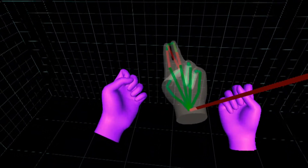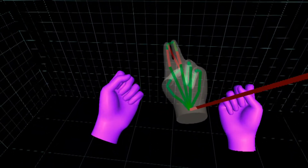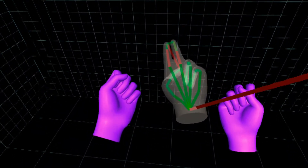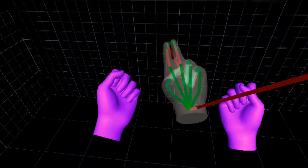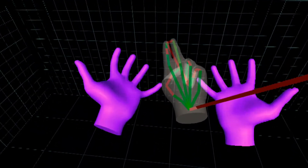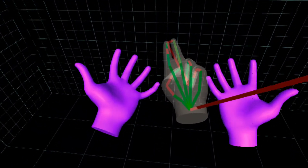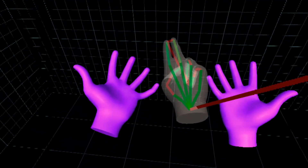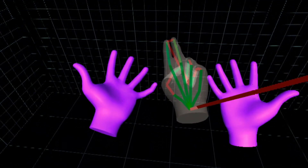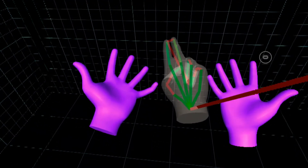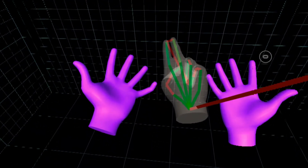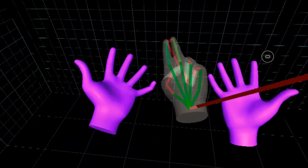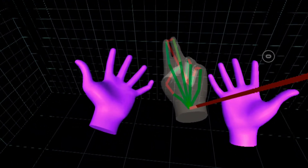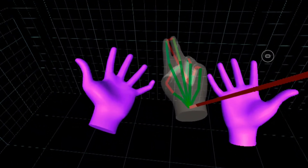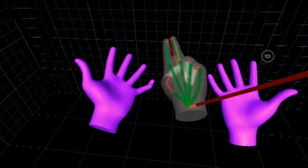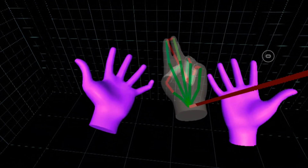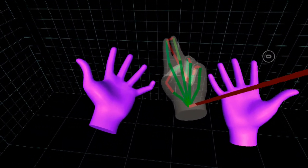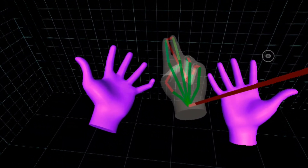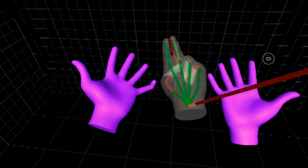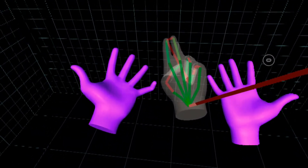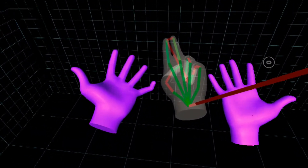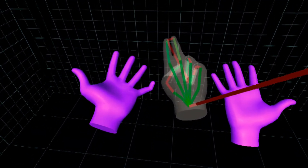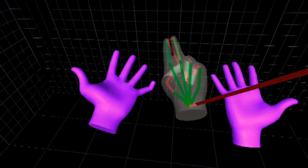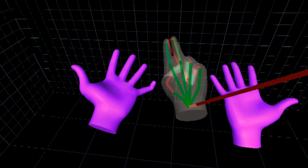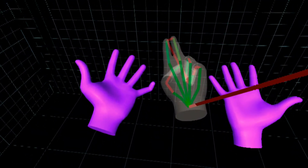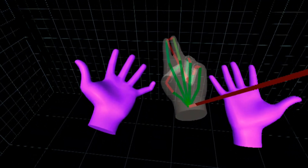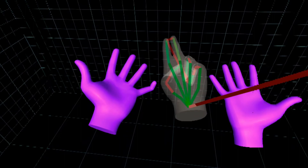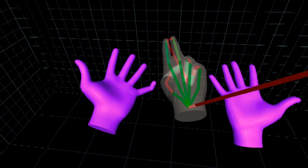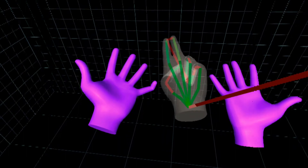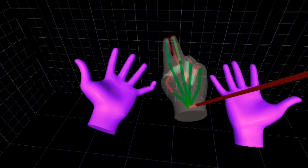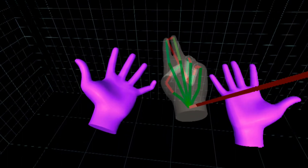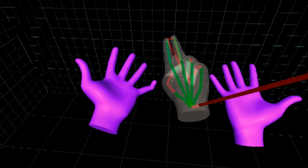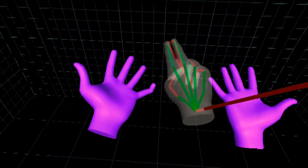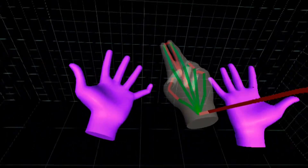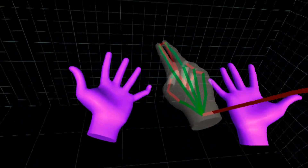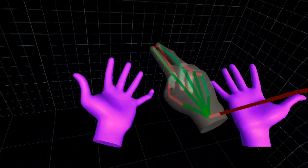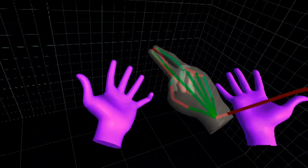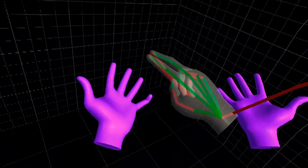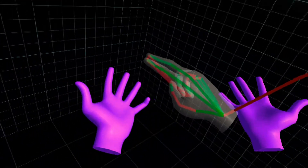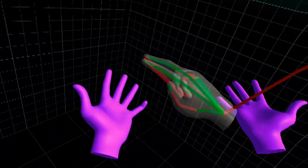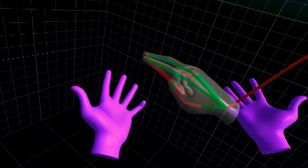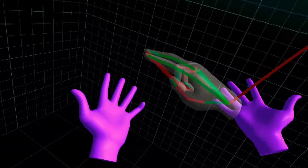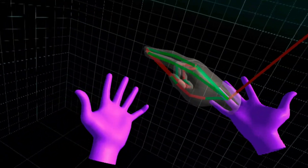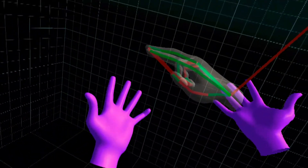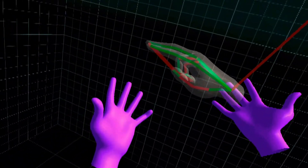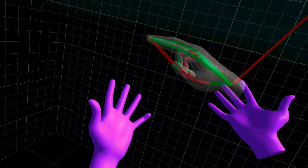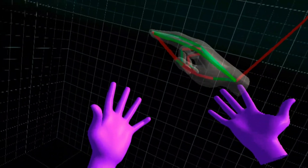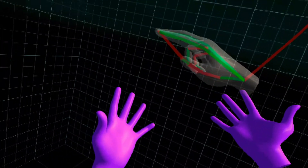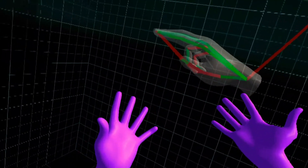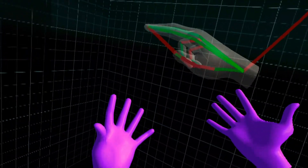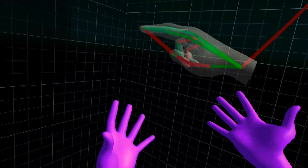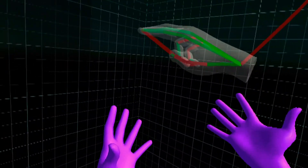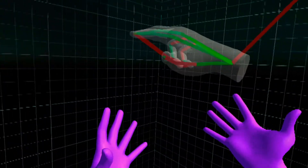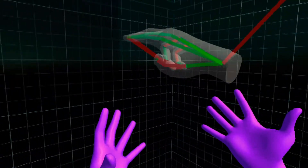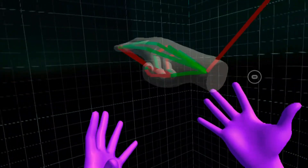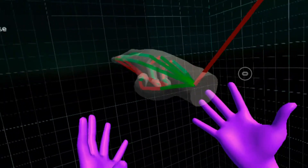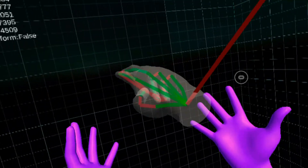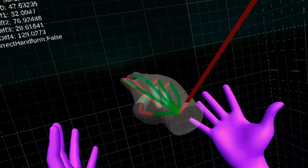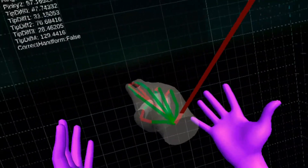isiike. isiike. One isiike.